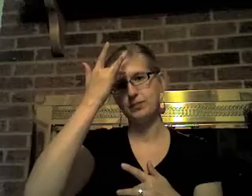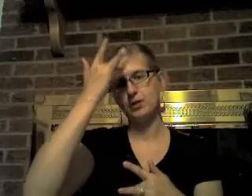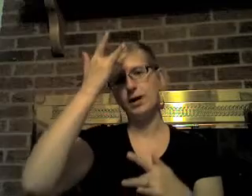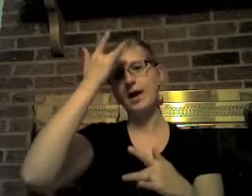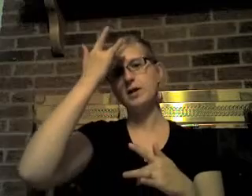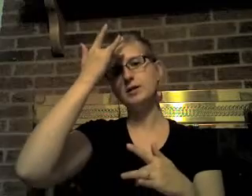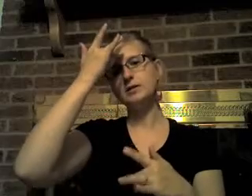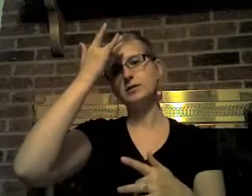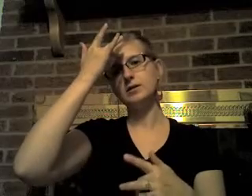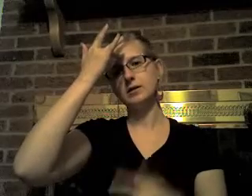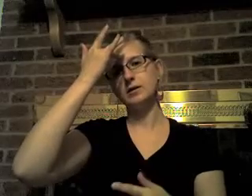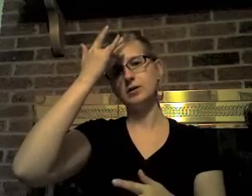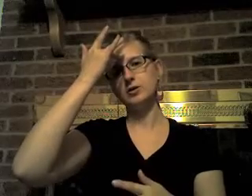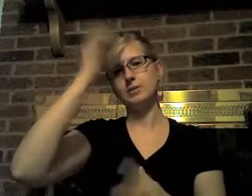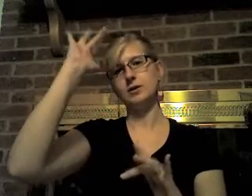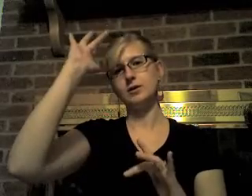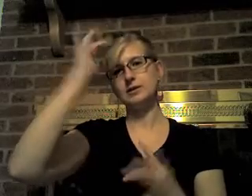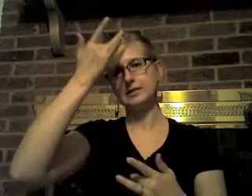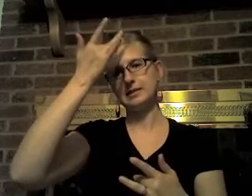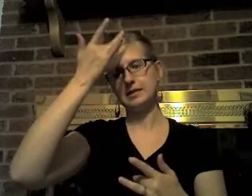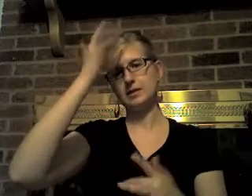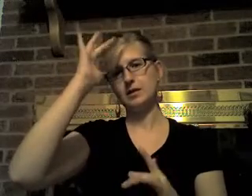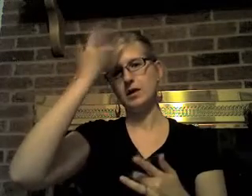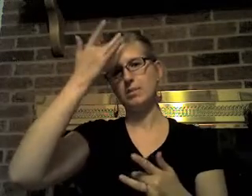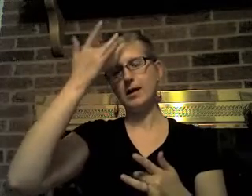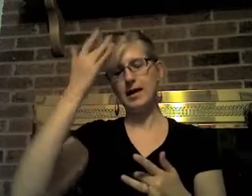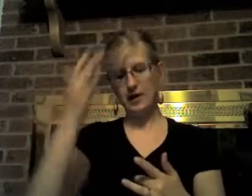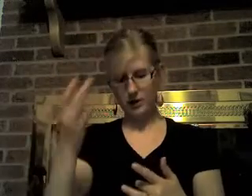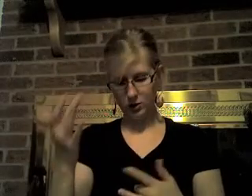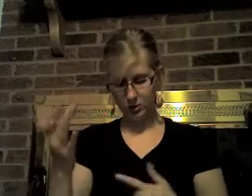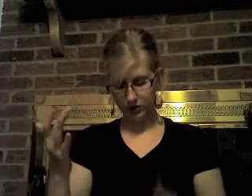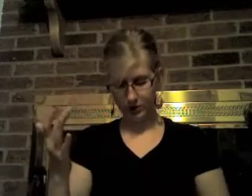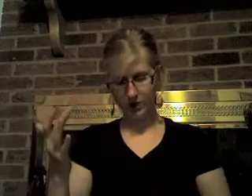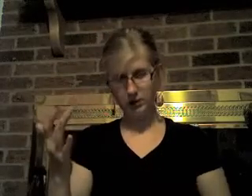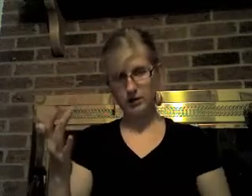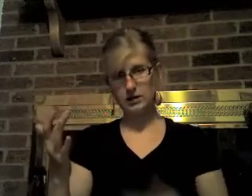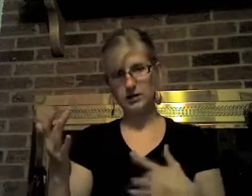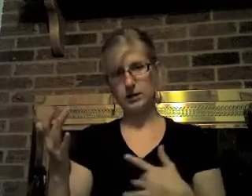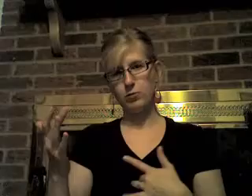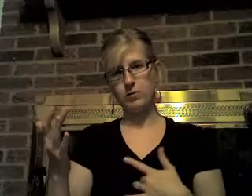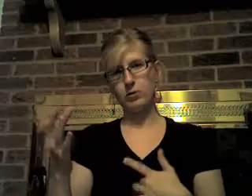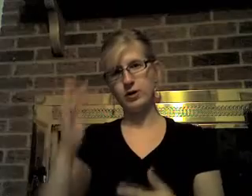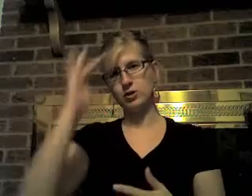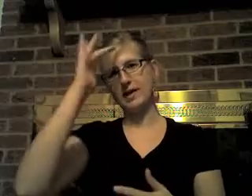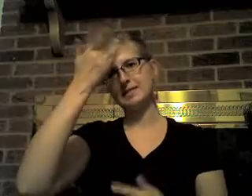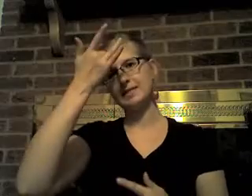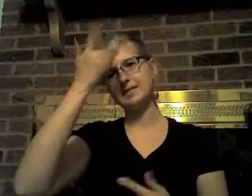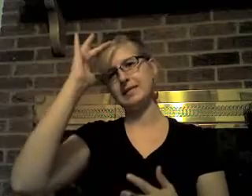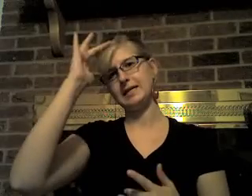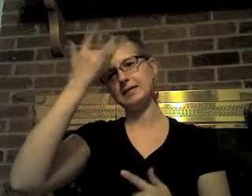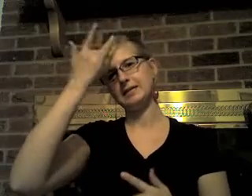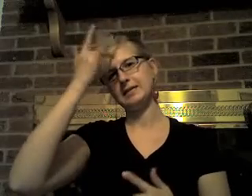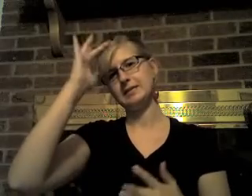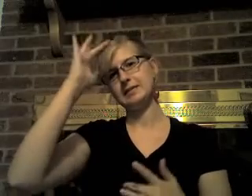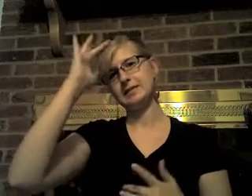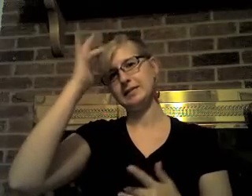Your head hurts and your stomach hurts. Sick. But you don't really go down to your stomach, you point more at your chest. Sick,